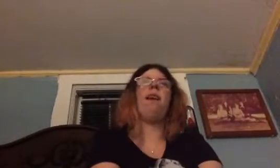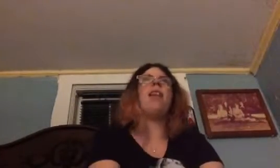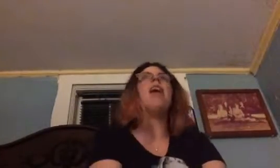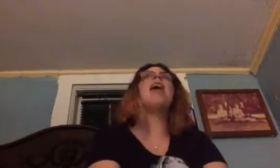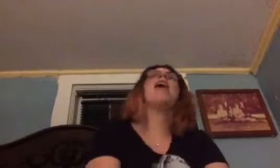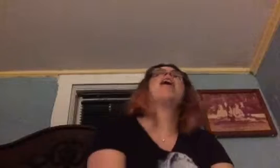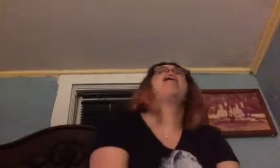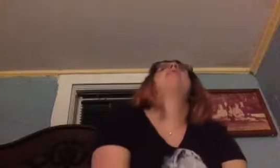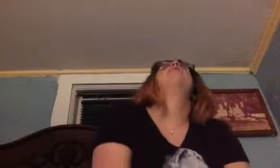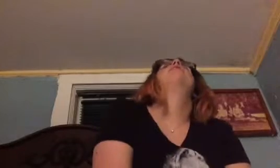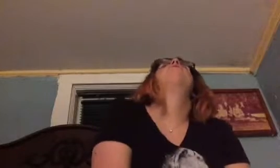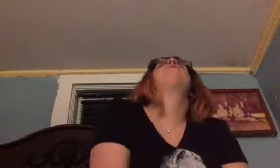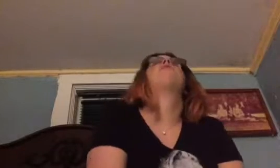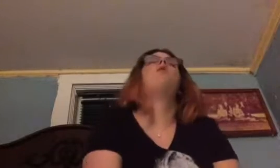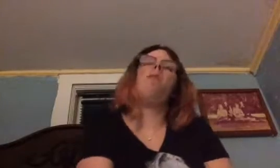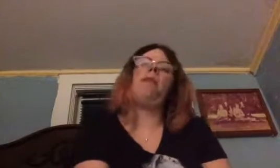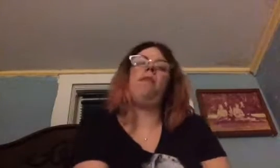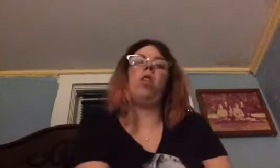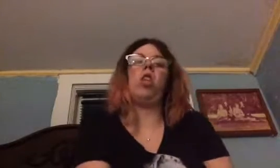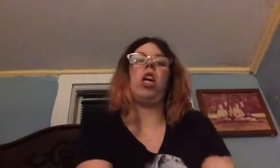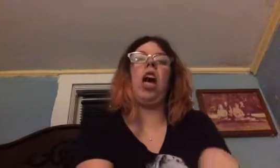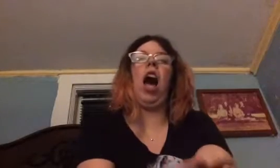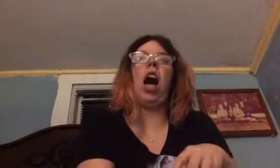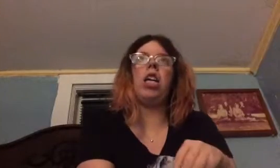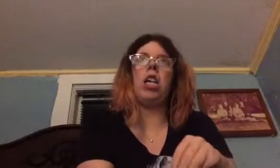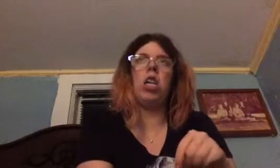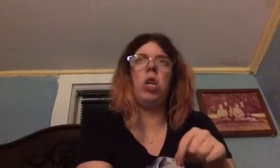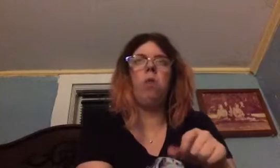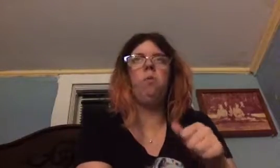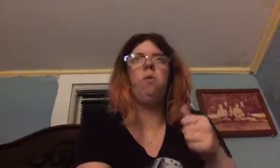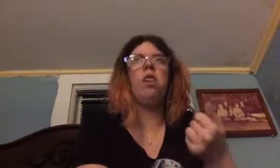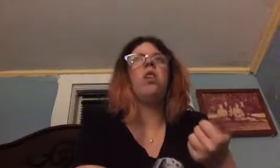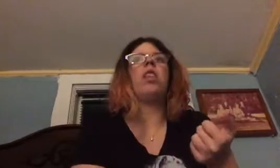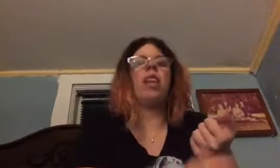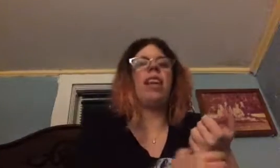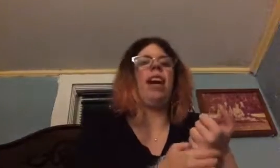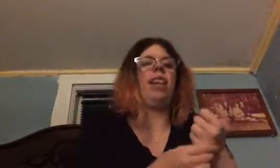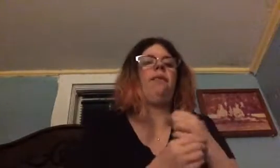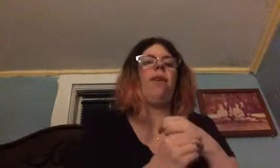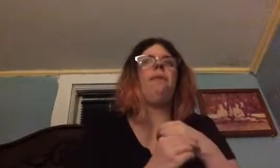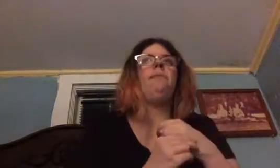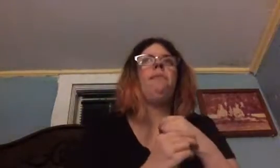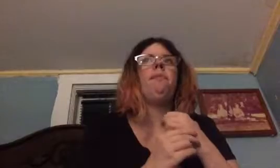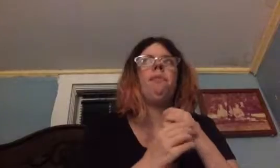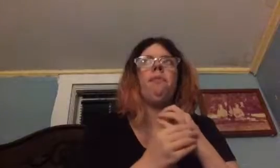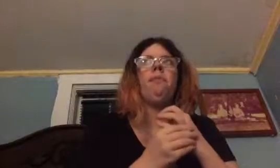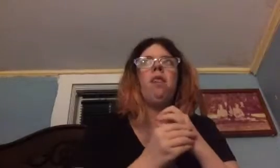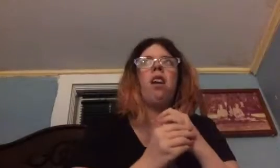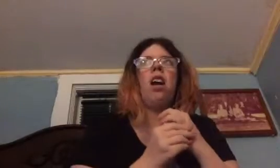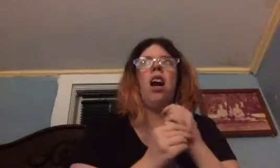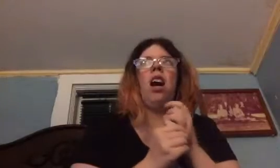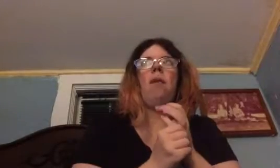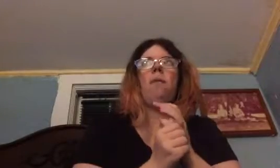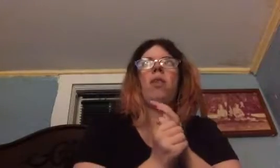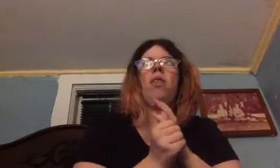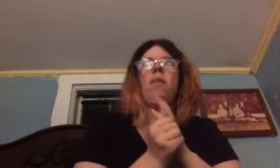San Fran. And in Raven's Home, they live in Chicago. So that's kind of different. What do you think